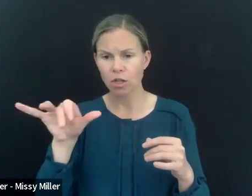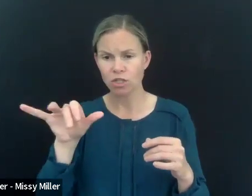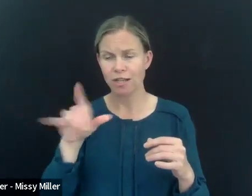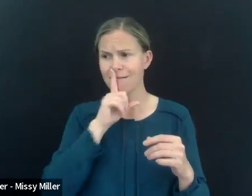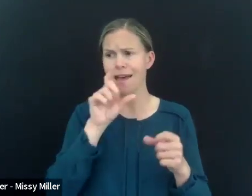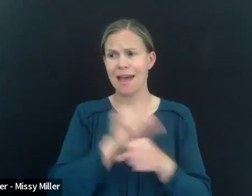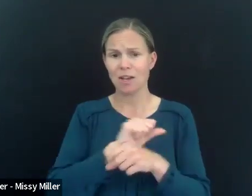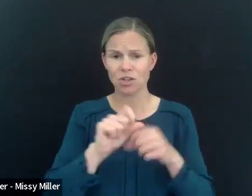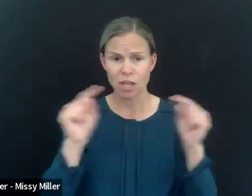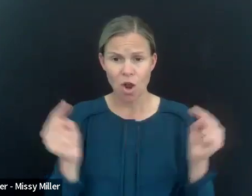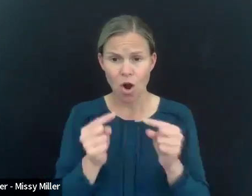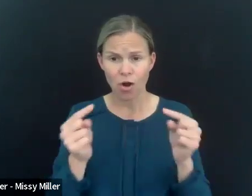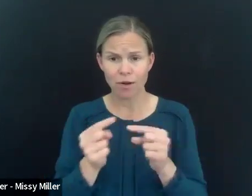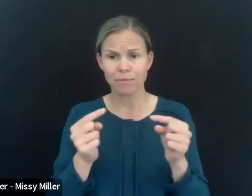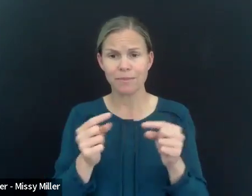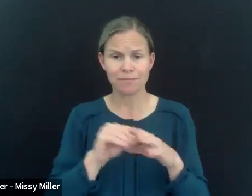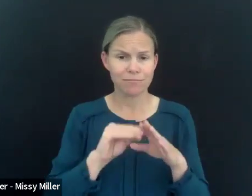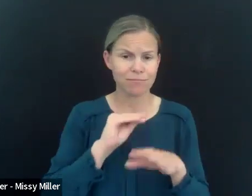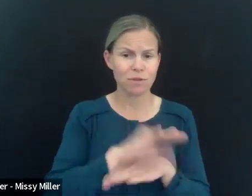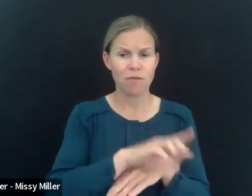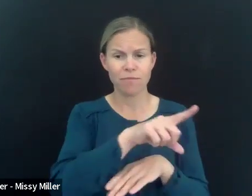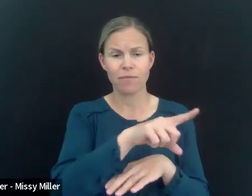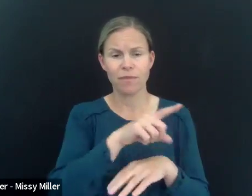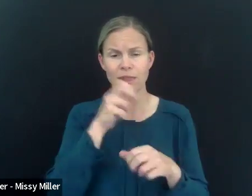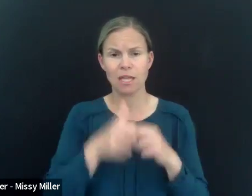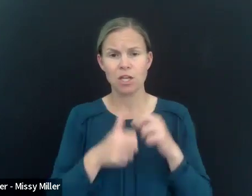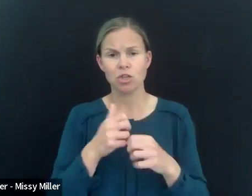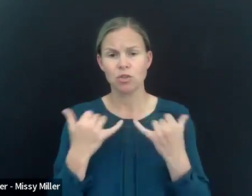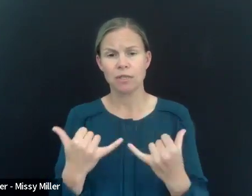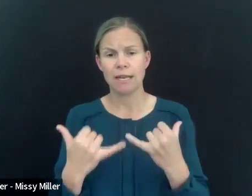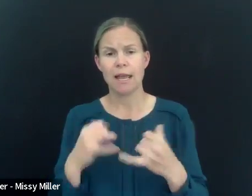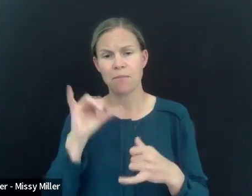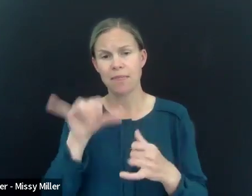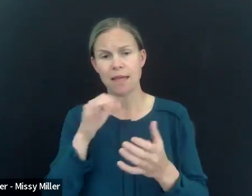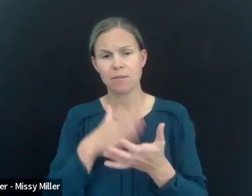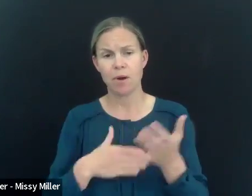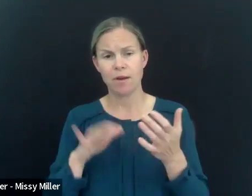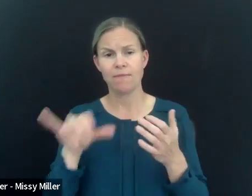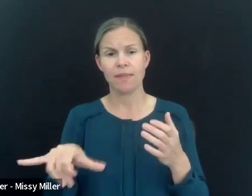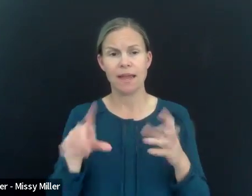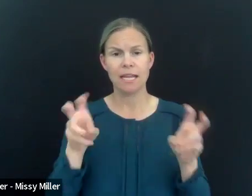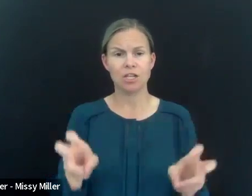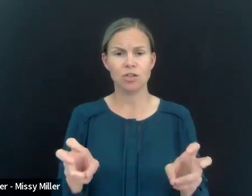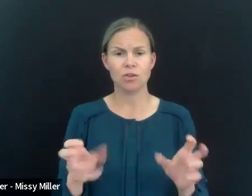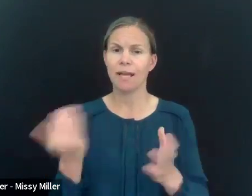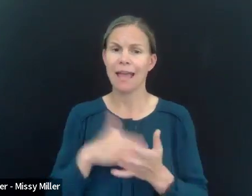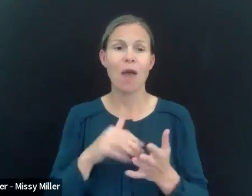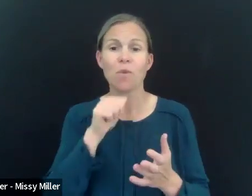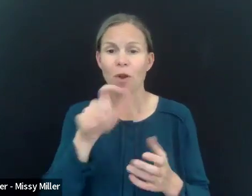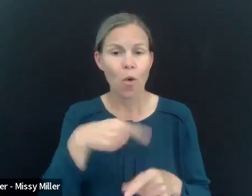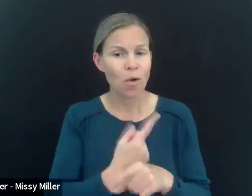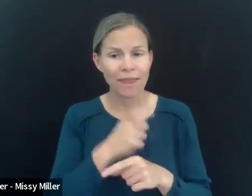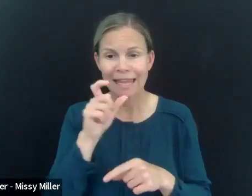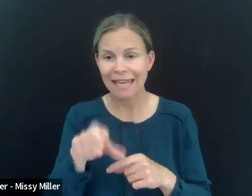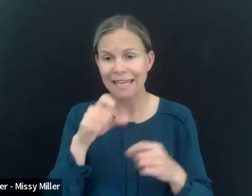is absolutely contributing to the problem we have today. But that's part of the thing. We don't just, again, we don't just need statistics. We